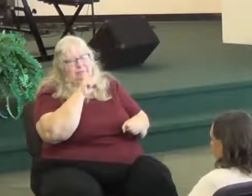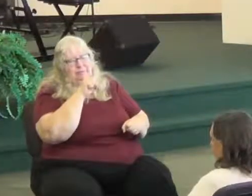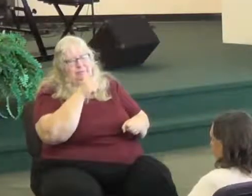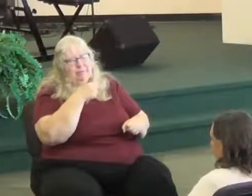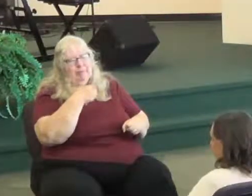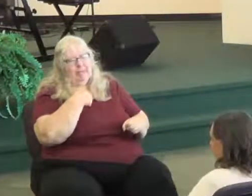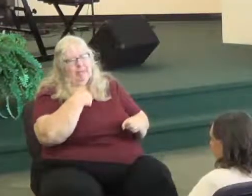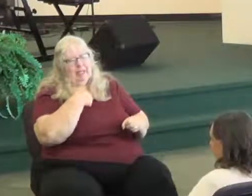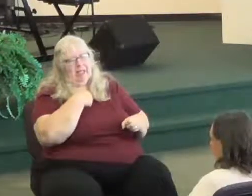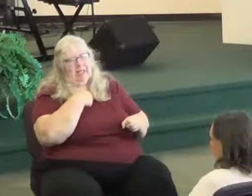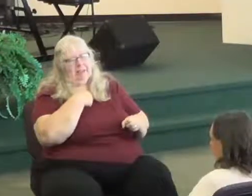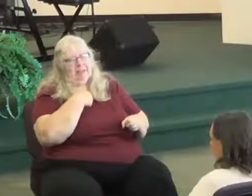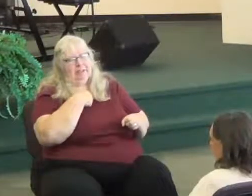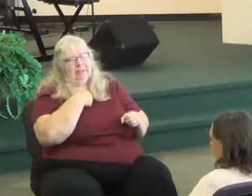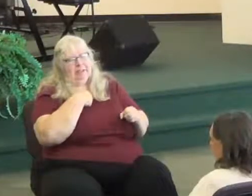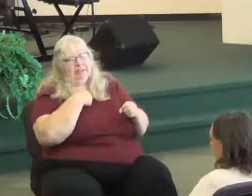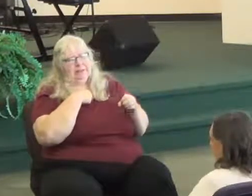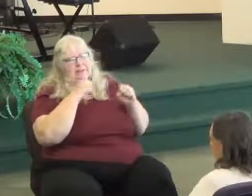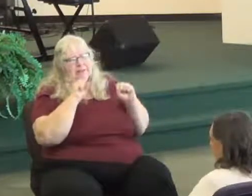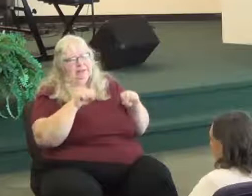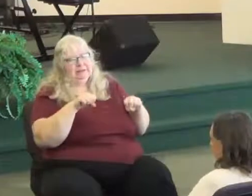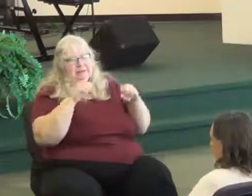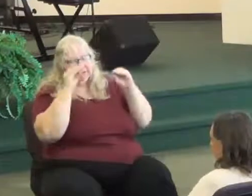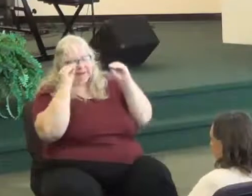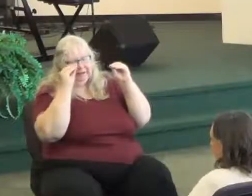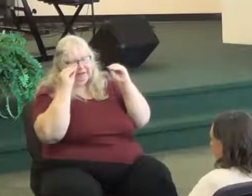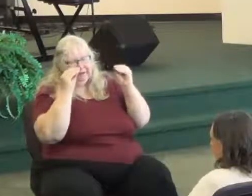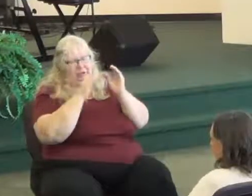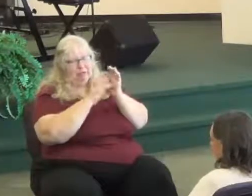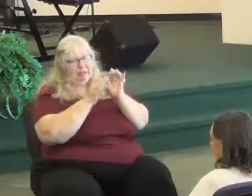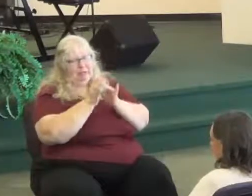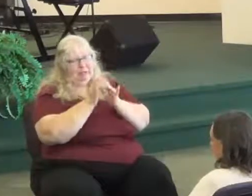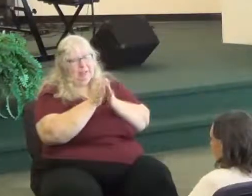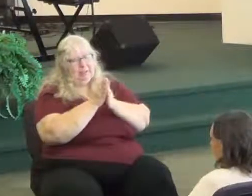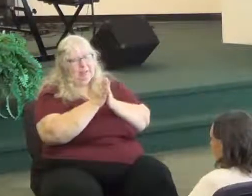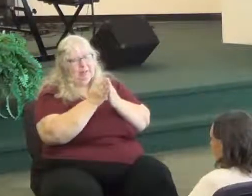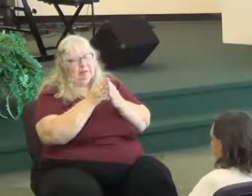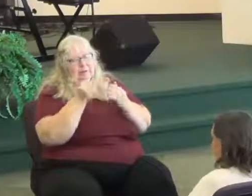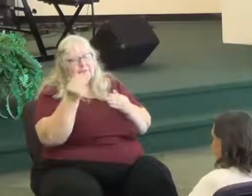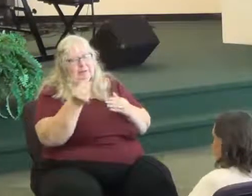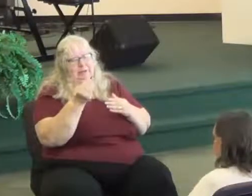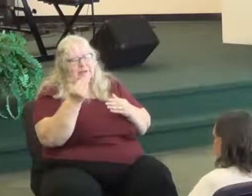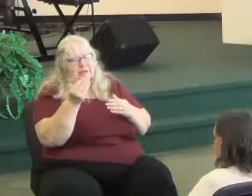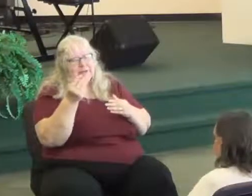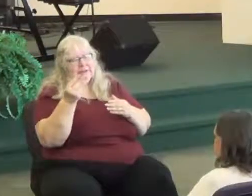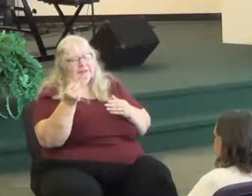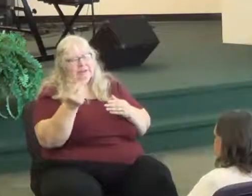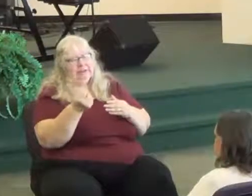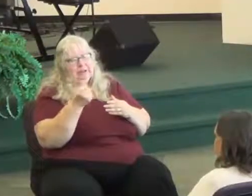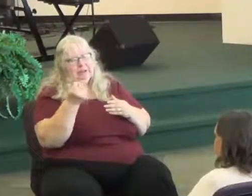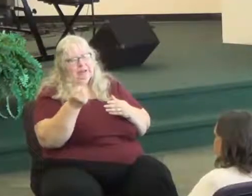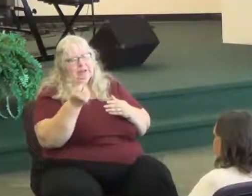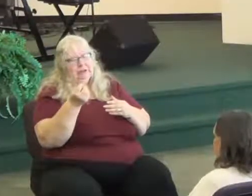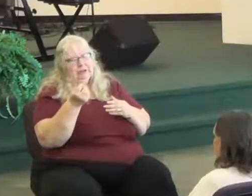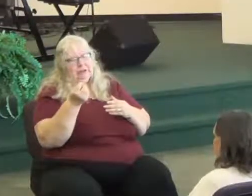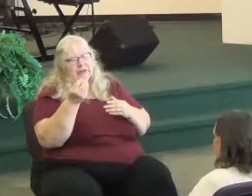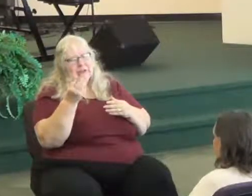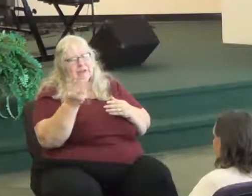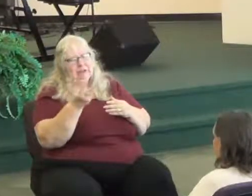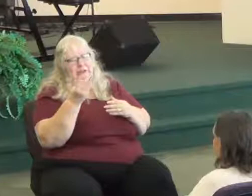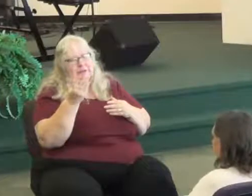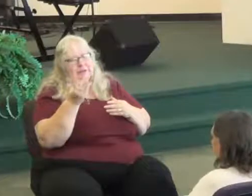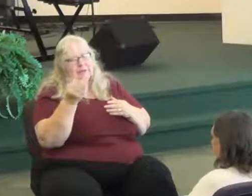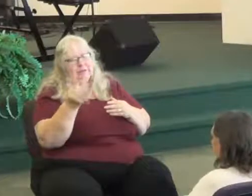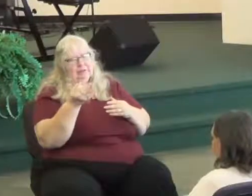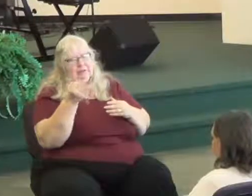teach the Bible Monday, Tuesday, Thursday, Friday. And it's my favorite thing to do. So then they call me in, Pastor Dale and Melissa, and